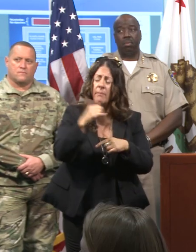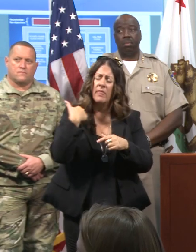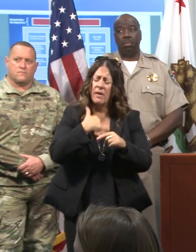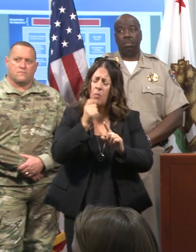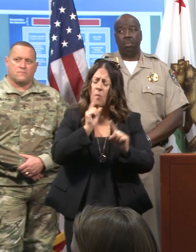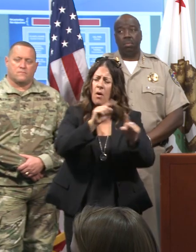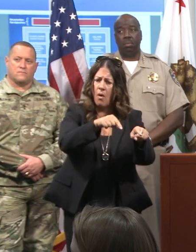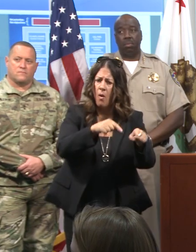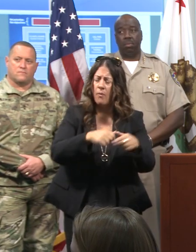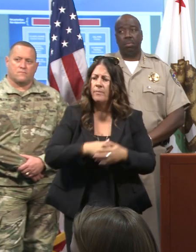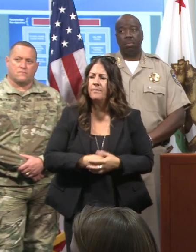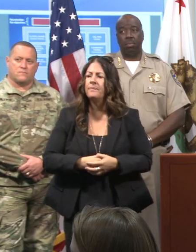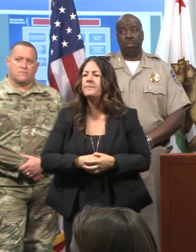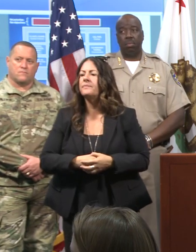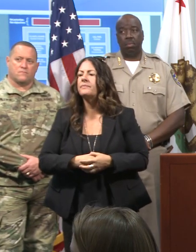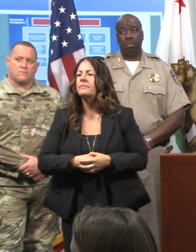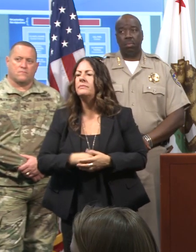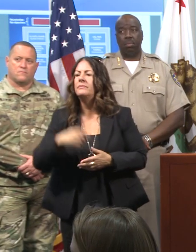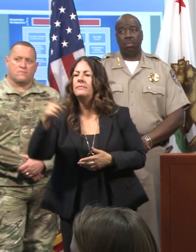yes.